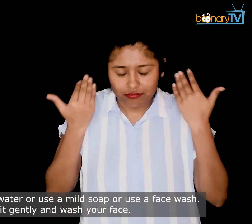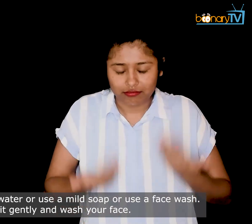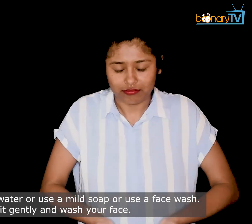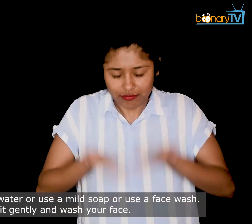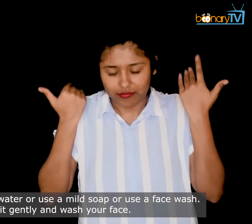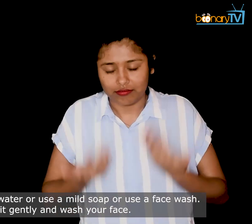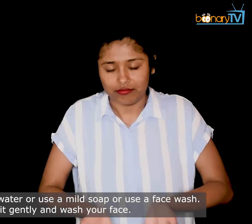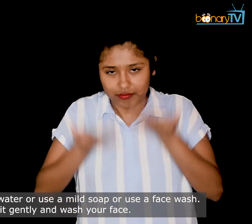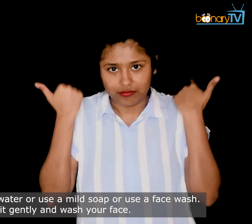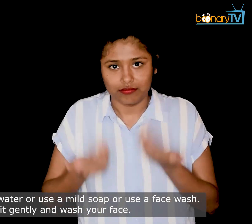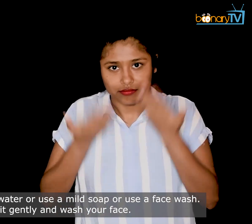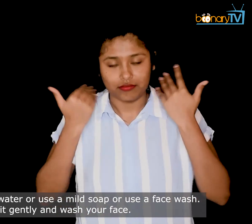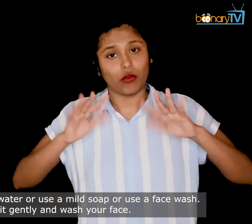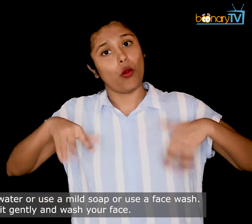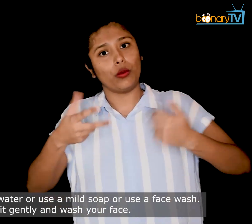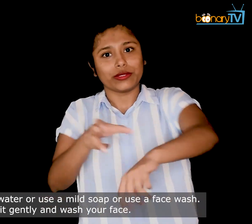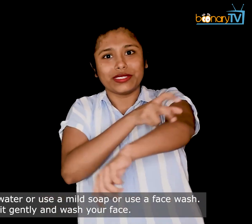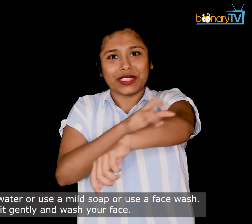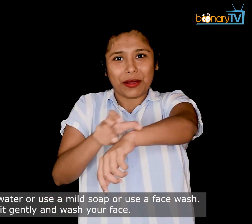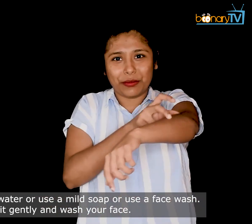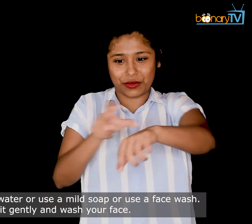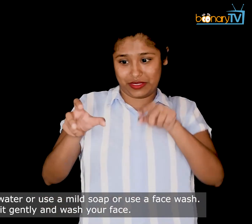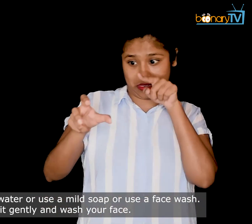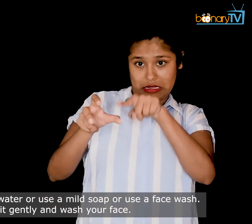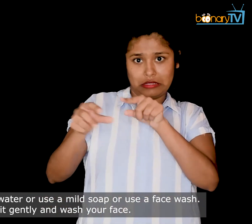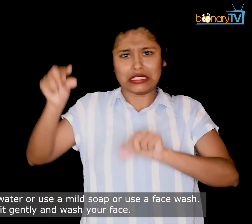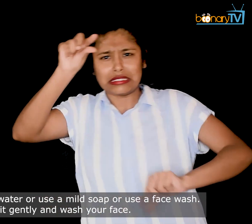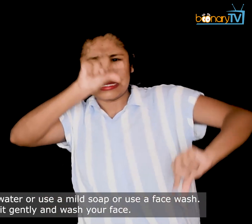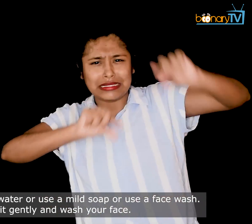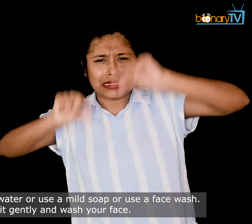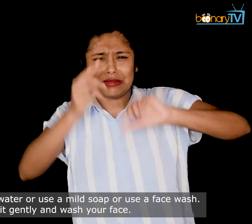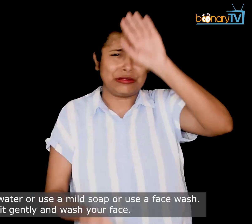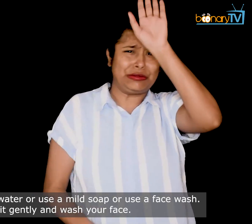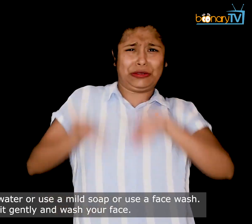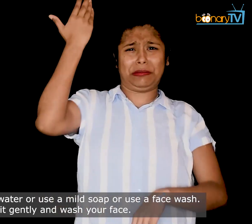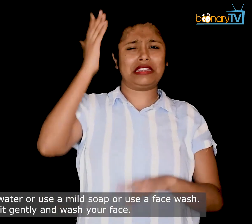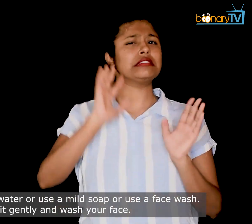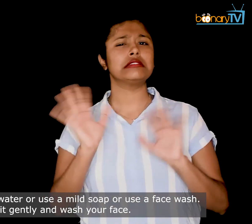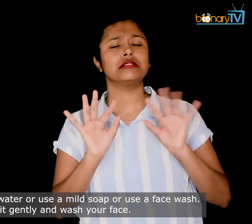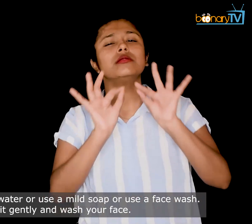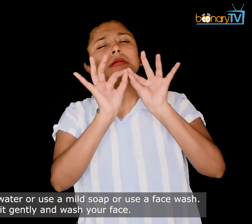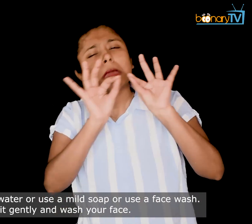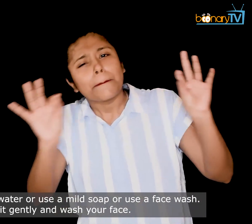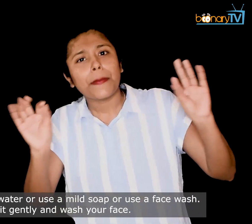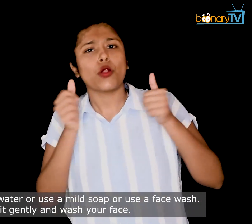with water or with a mild soap,